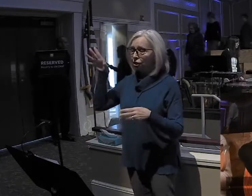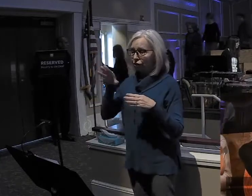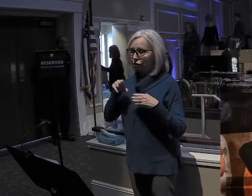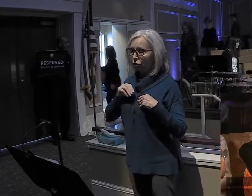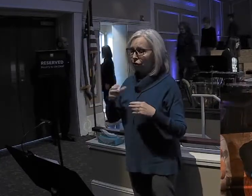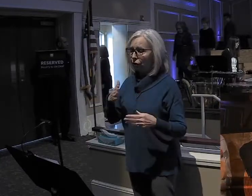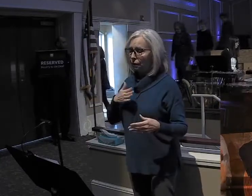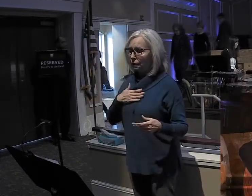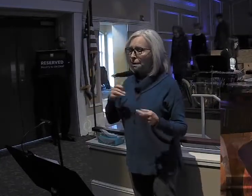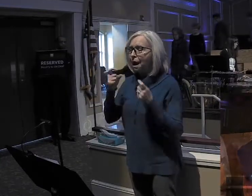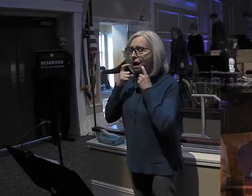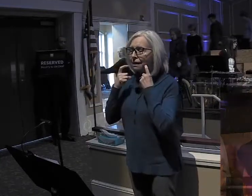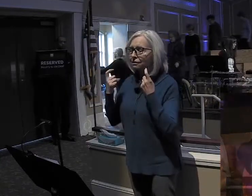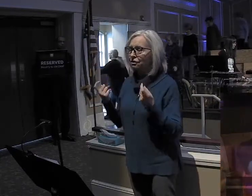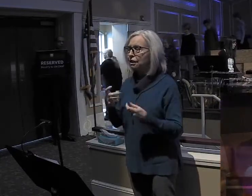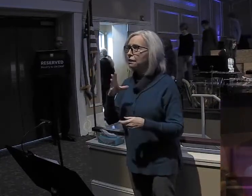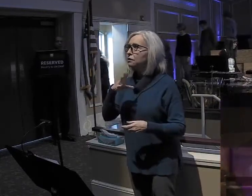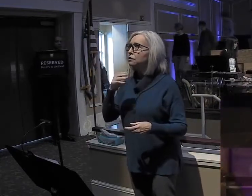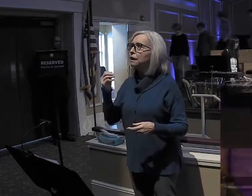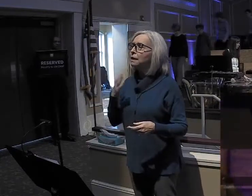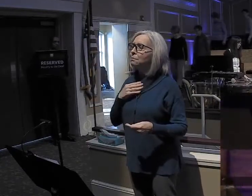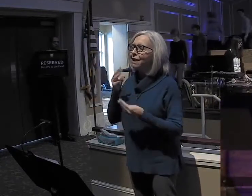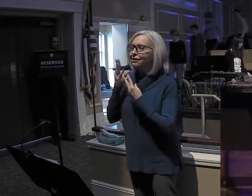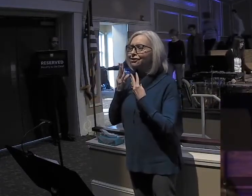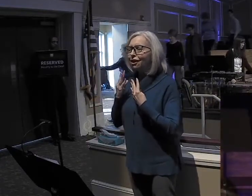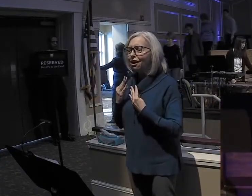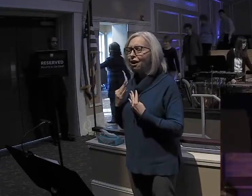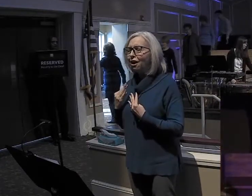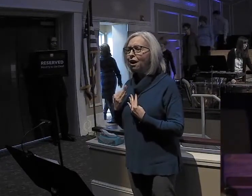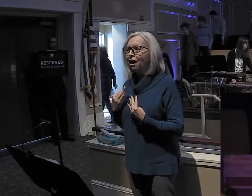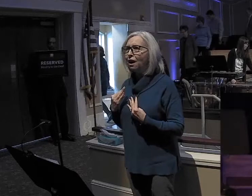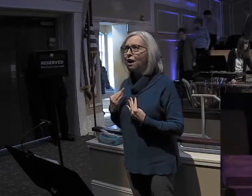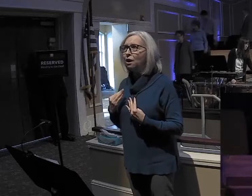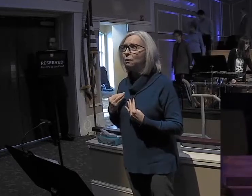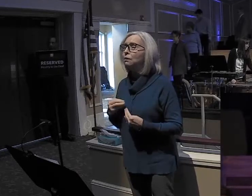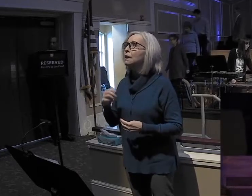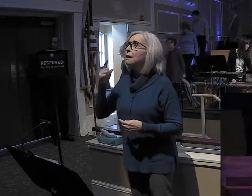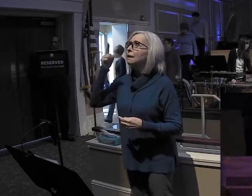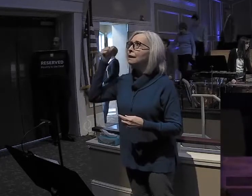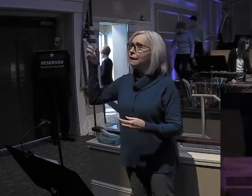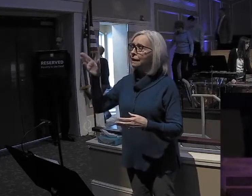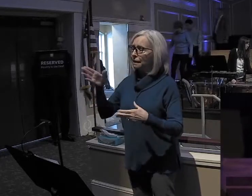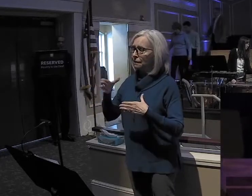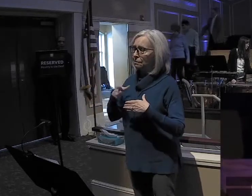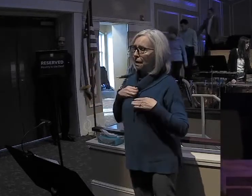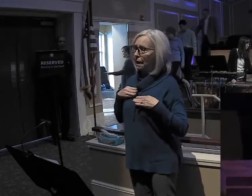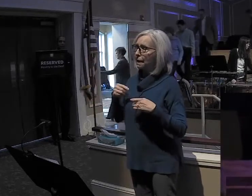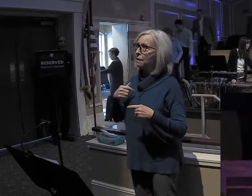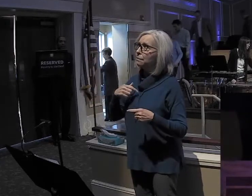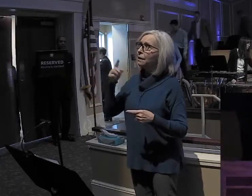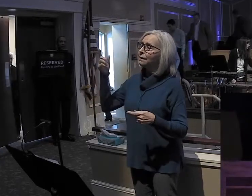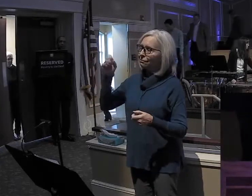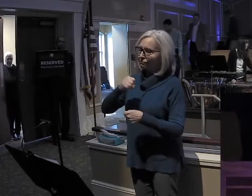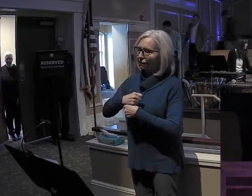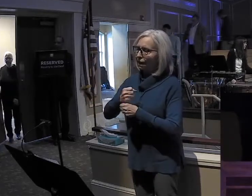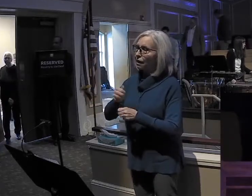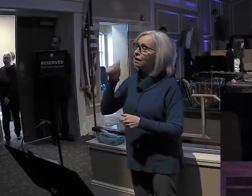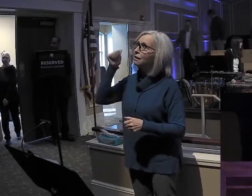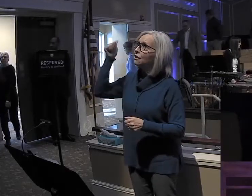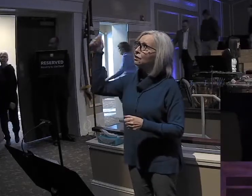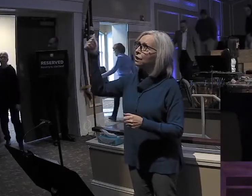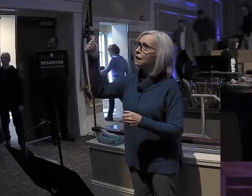He took my sins and my sorrows. He made them